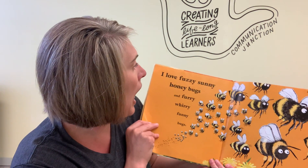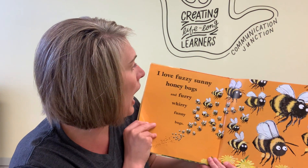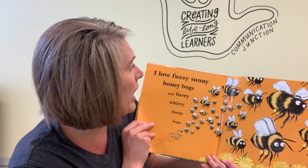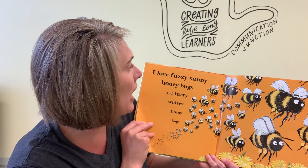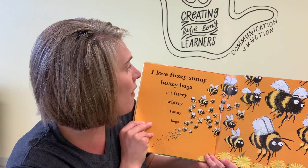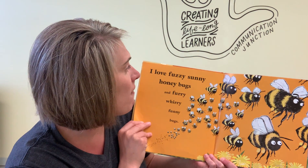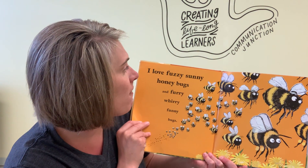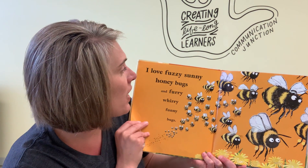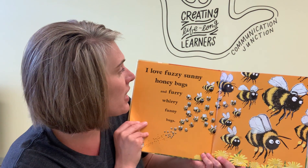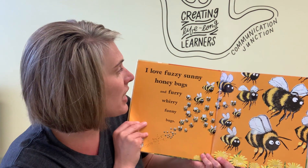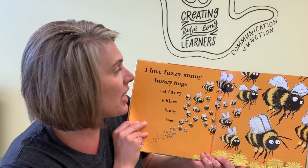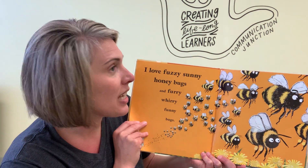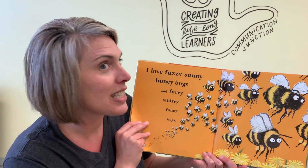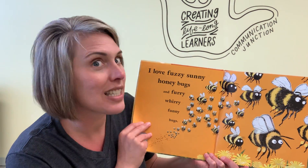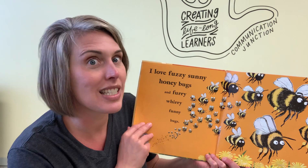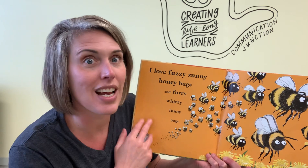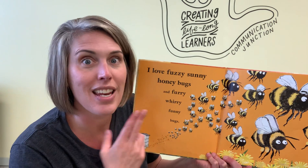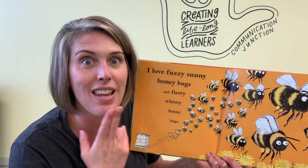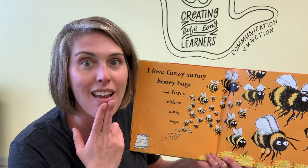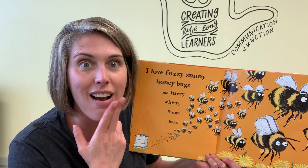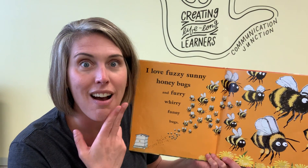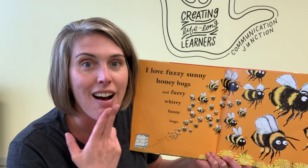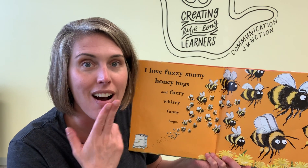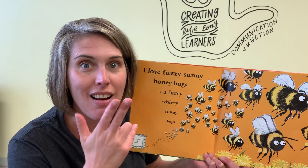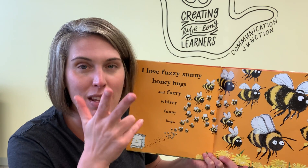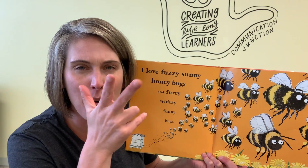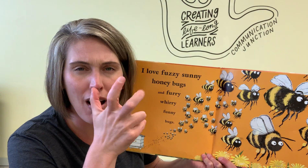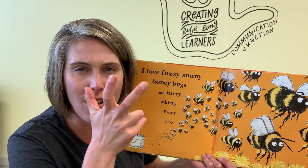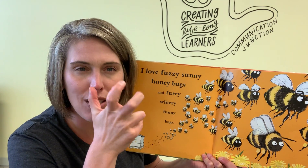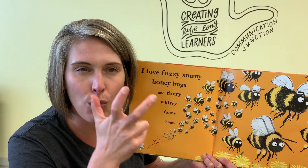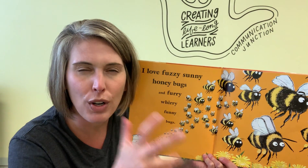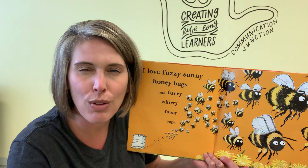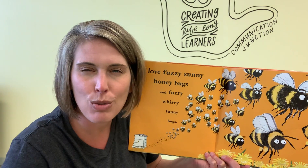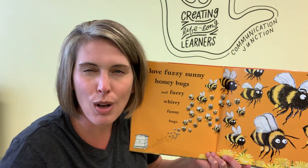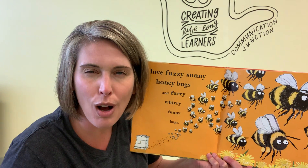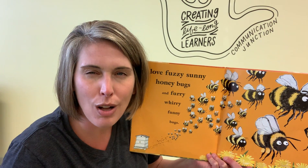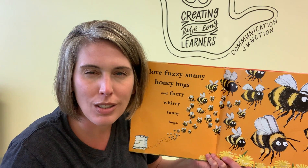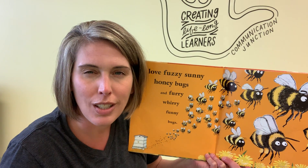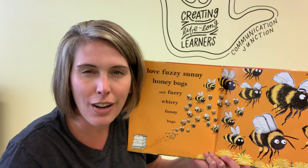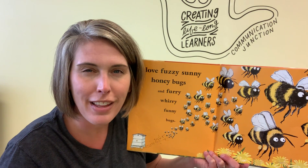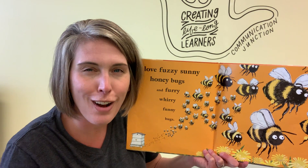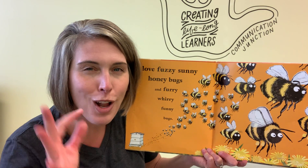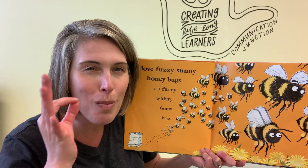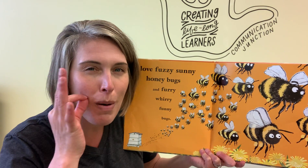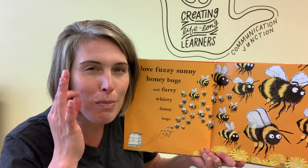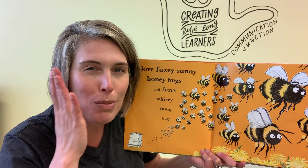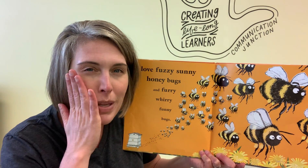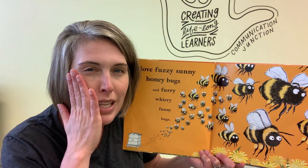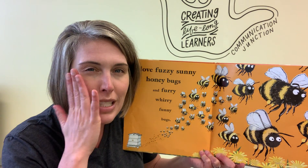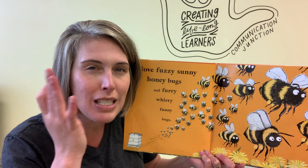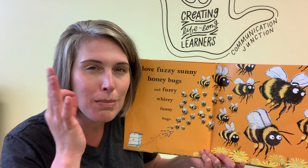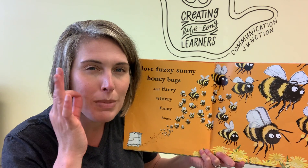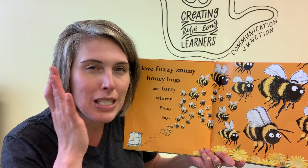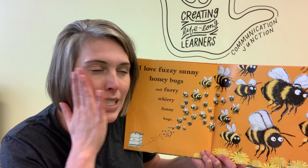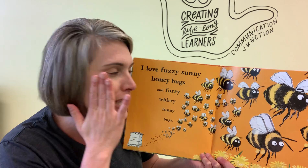I love fuzzy, sunny, honey bugs. What are those called? Are they called bumblebees?